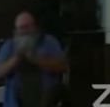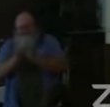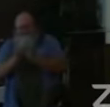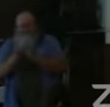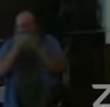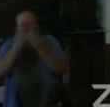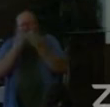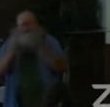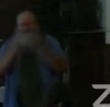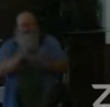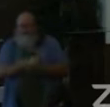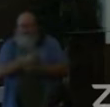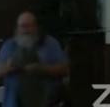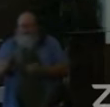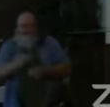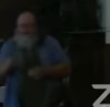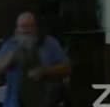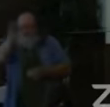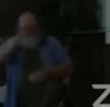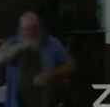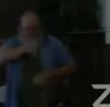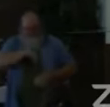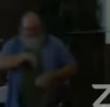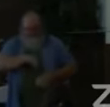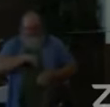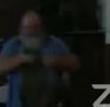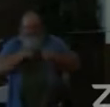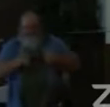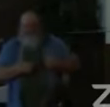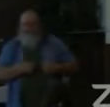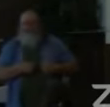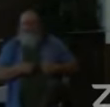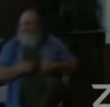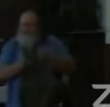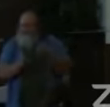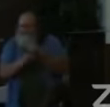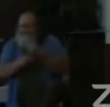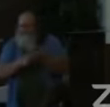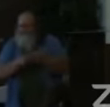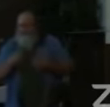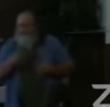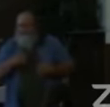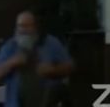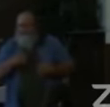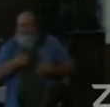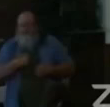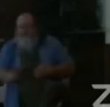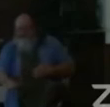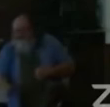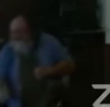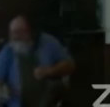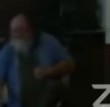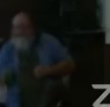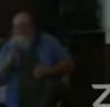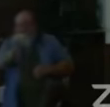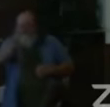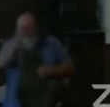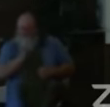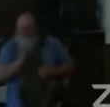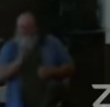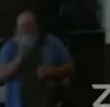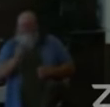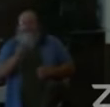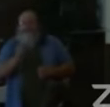Holy Spirit, for coming into my heart, into my life, and for making me a child of God. If you pray a prayer like that, God's going to hear